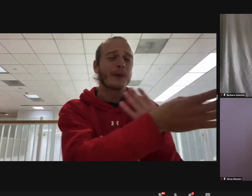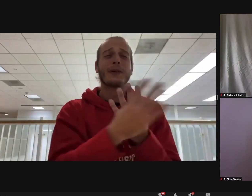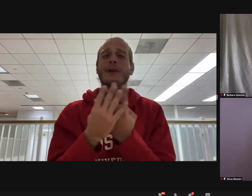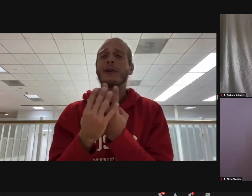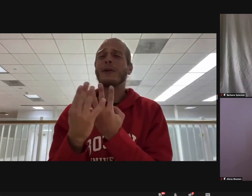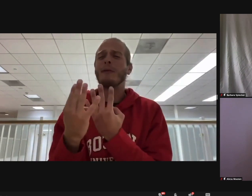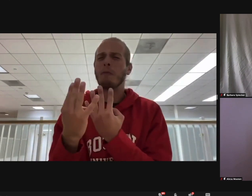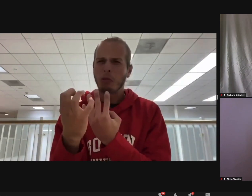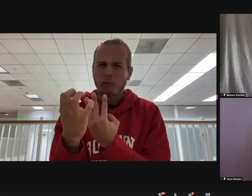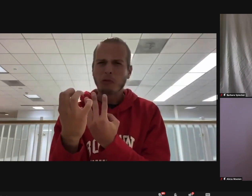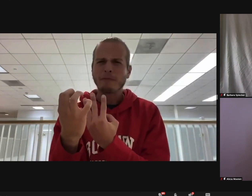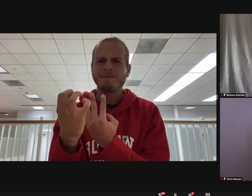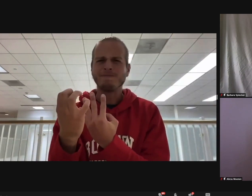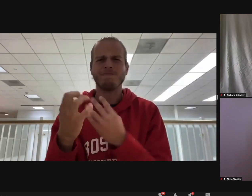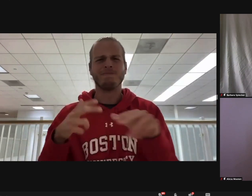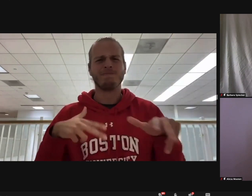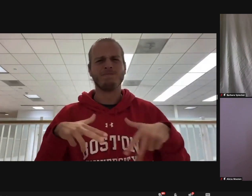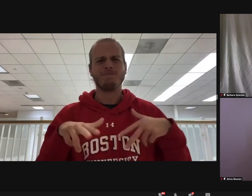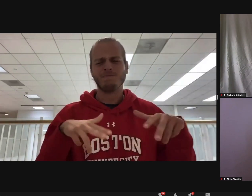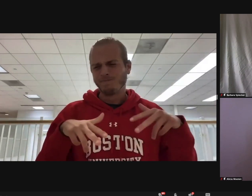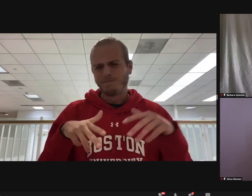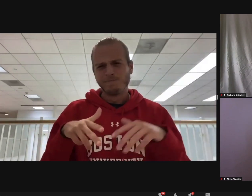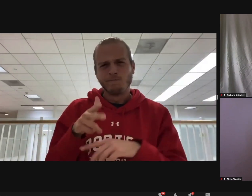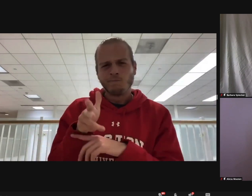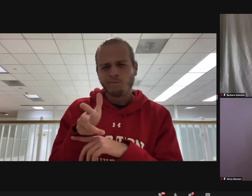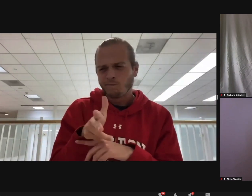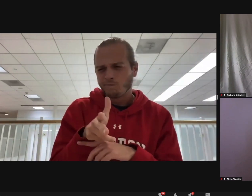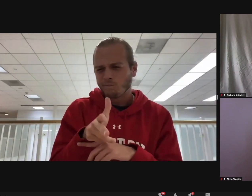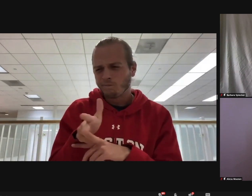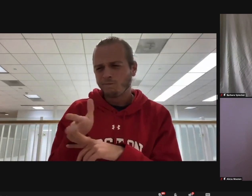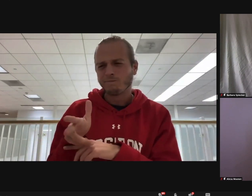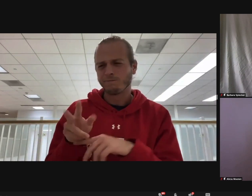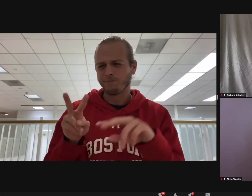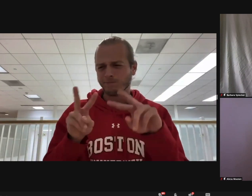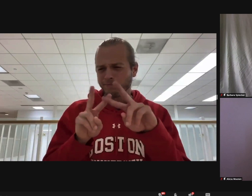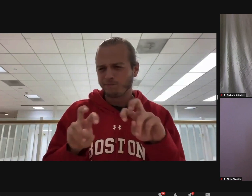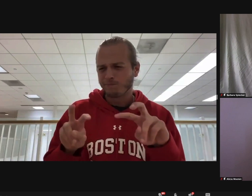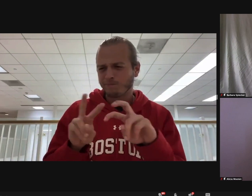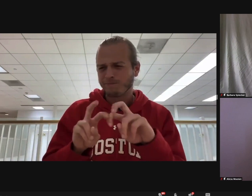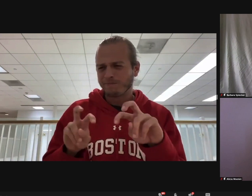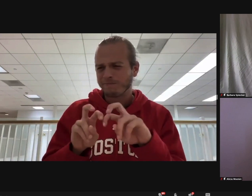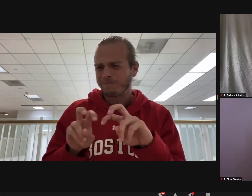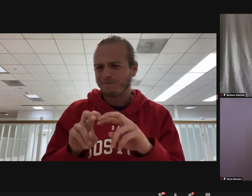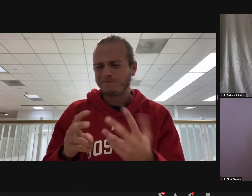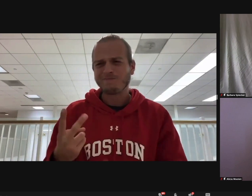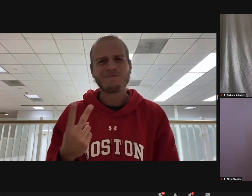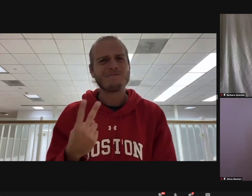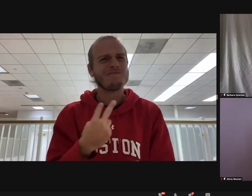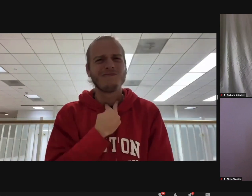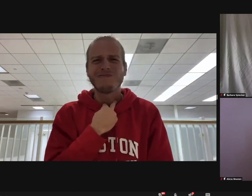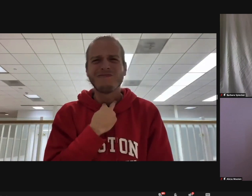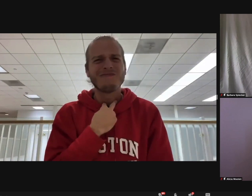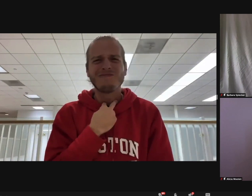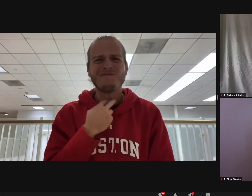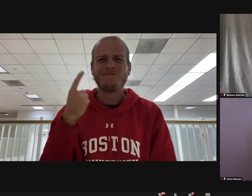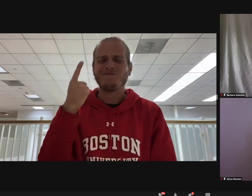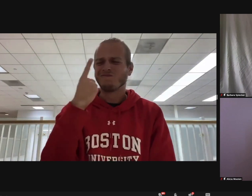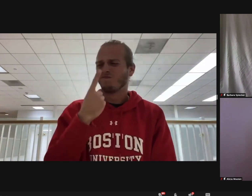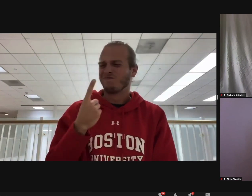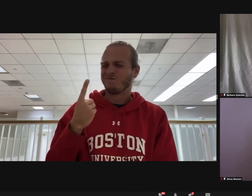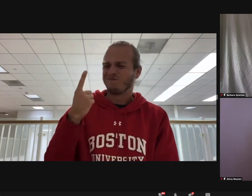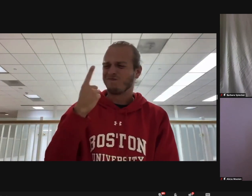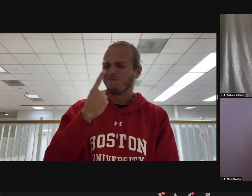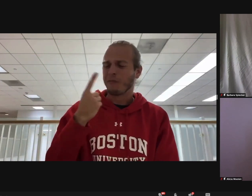This third video, we're discussing the growth of crops. And we